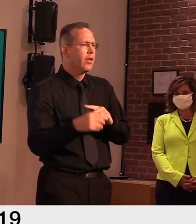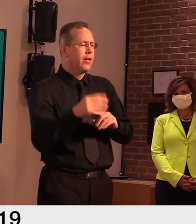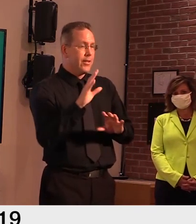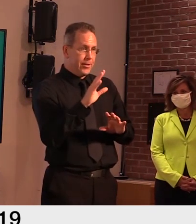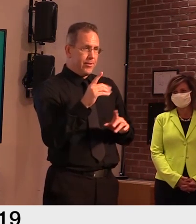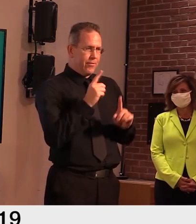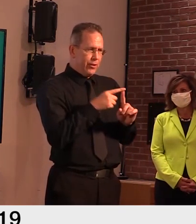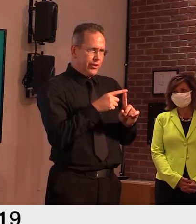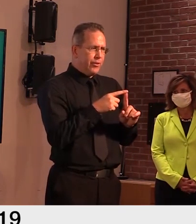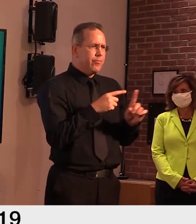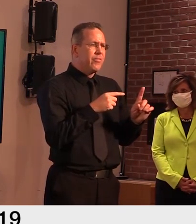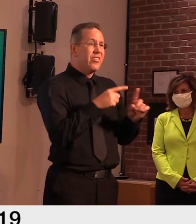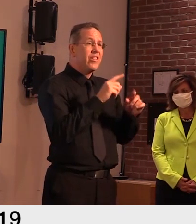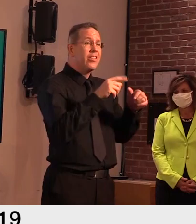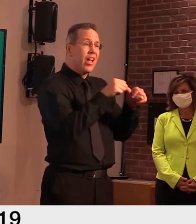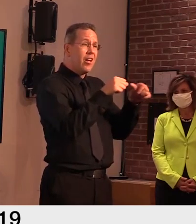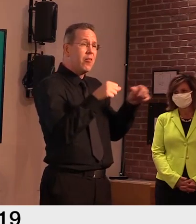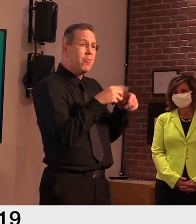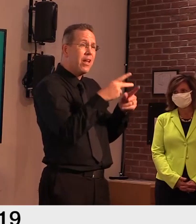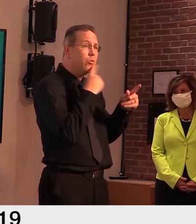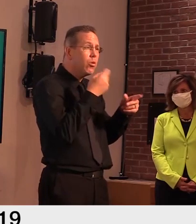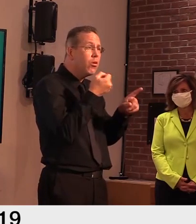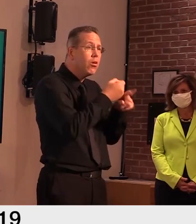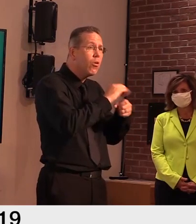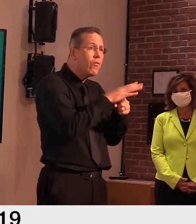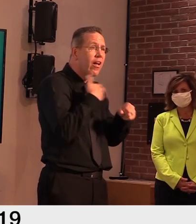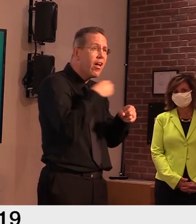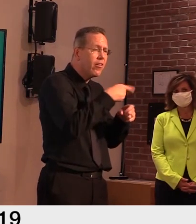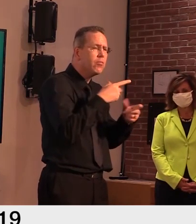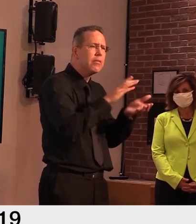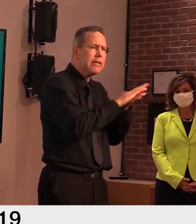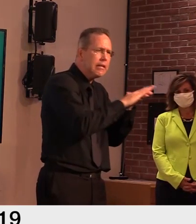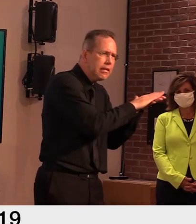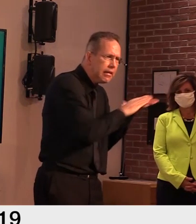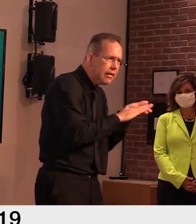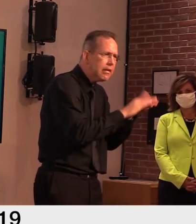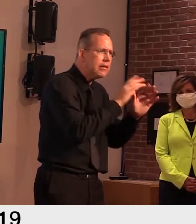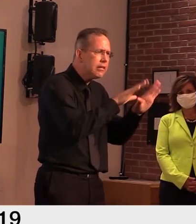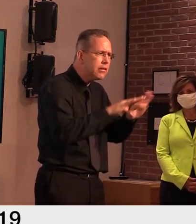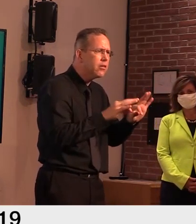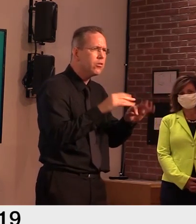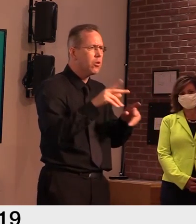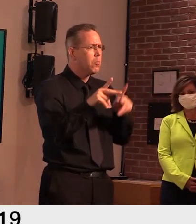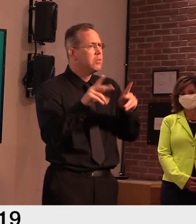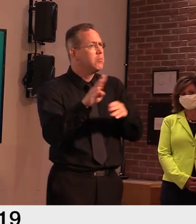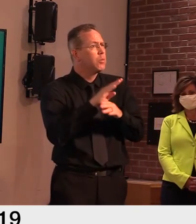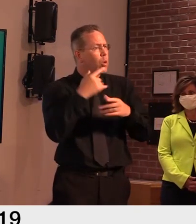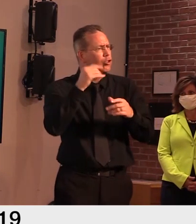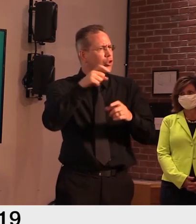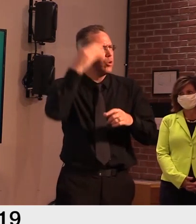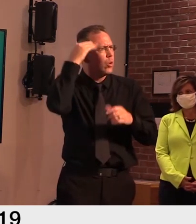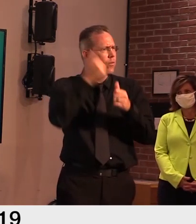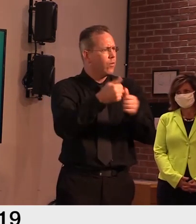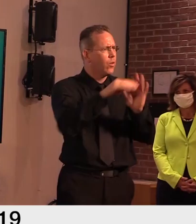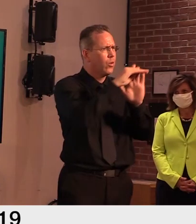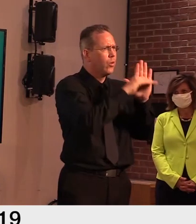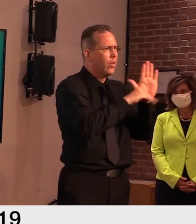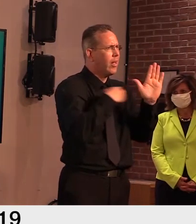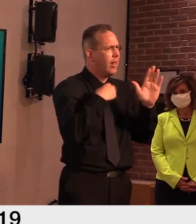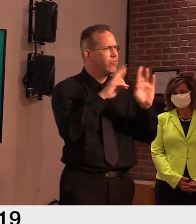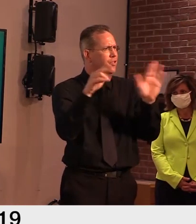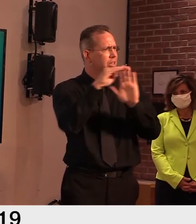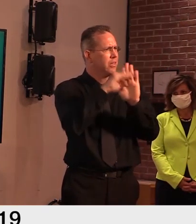more often the people that are the issue as opposed to the facility. The facility would be some very traditional environmental